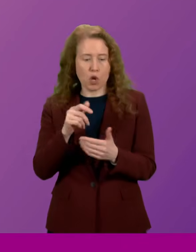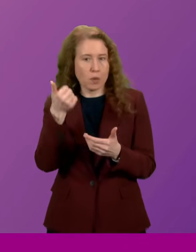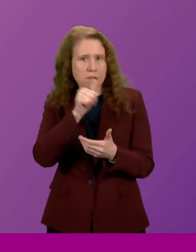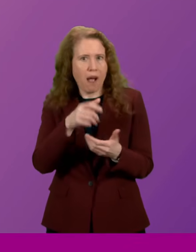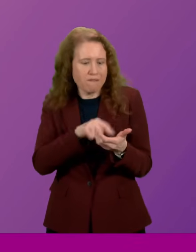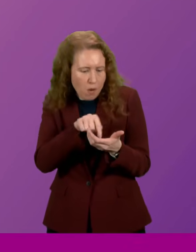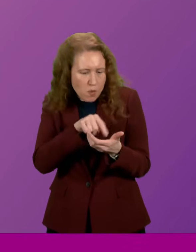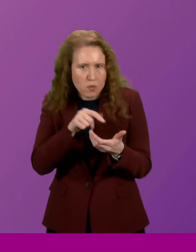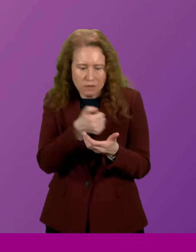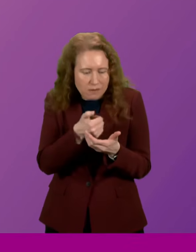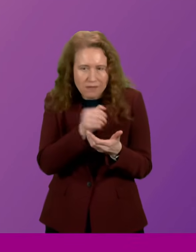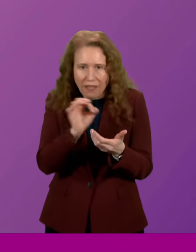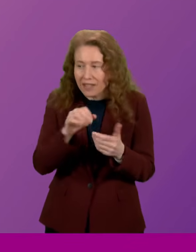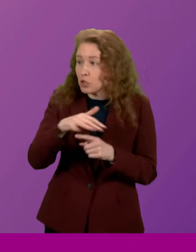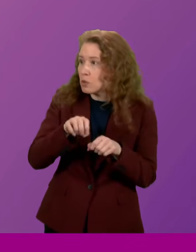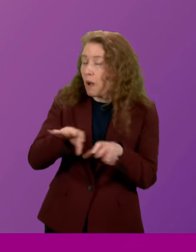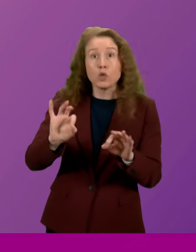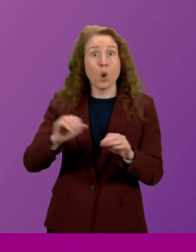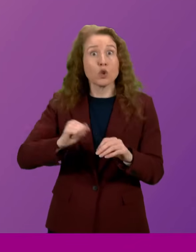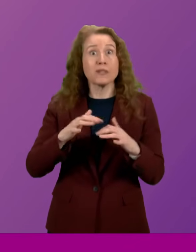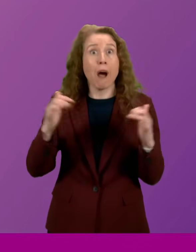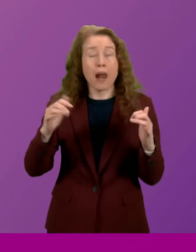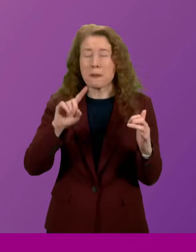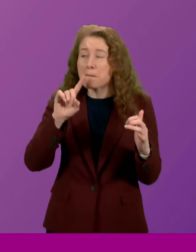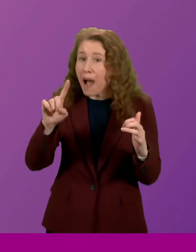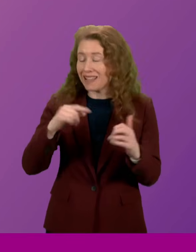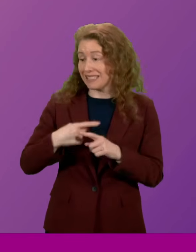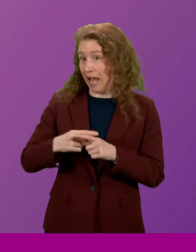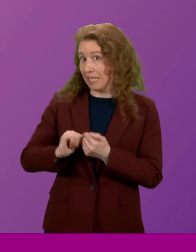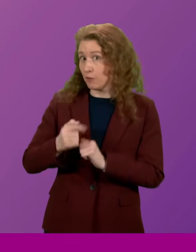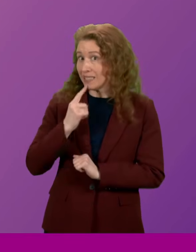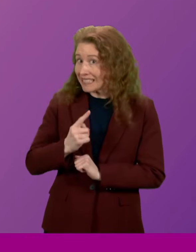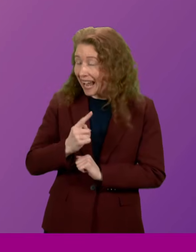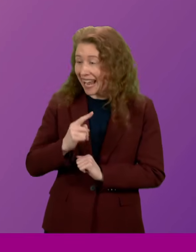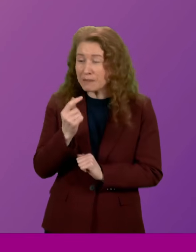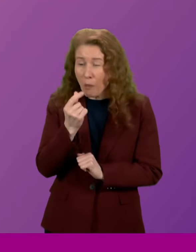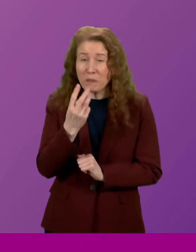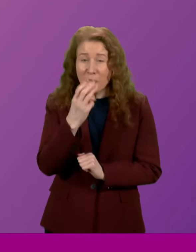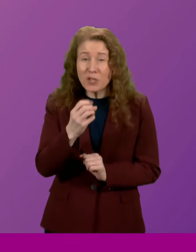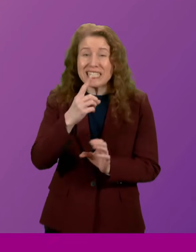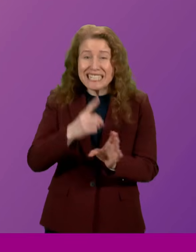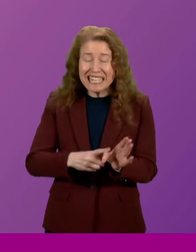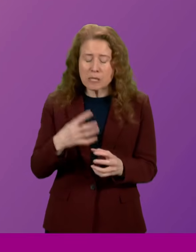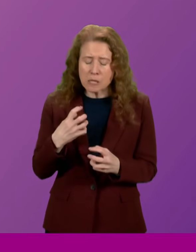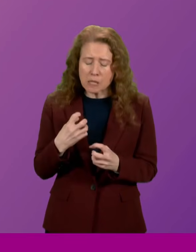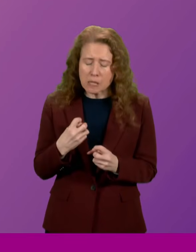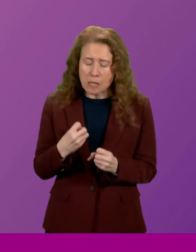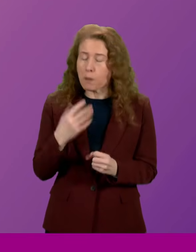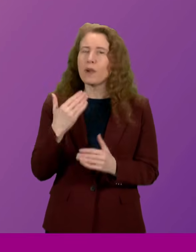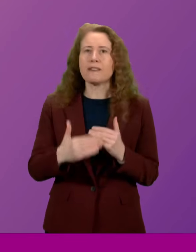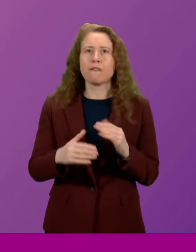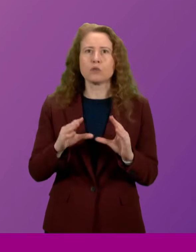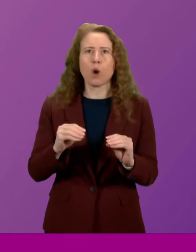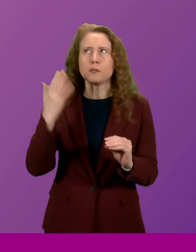no social media, no Scottish Parliament. But as our English friends say, it's been almost 30 years of hurt, but we never